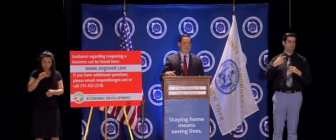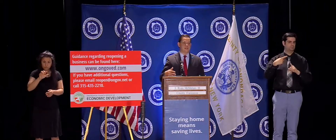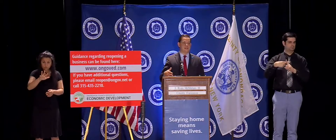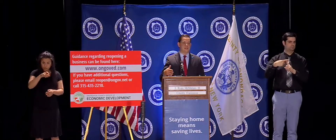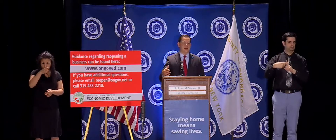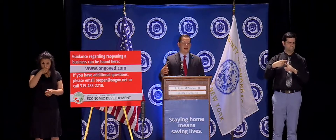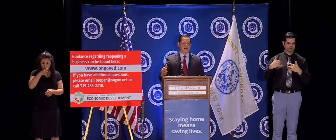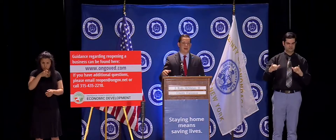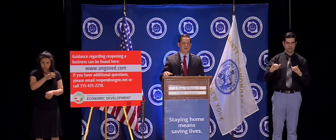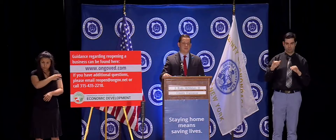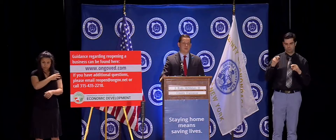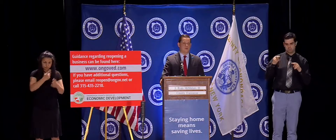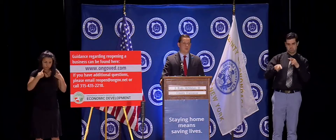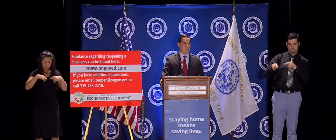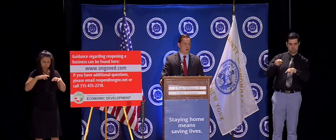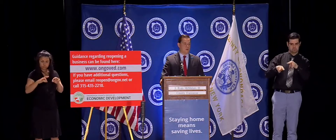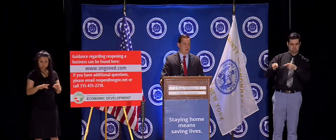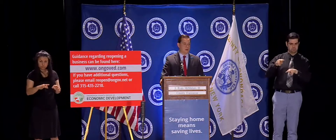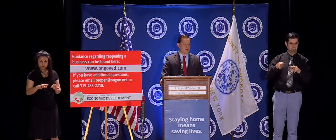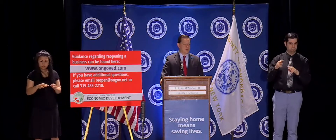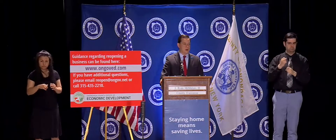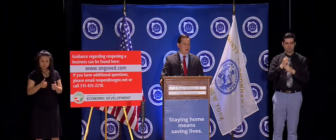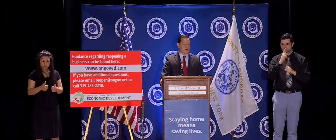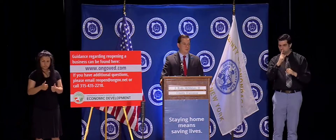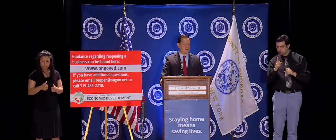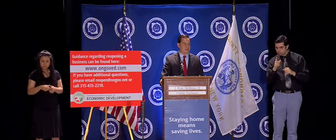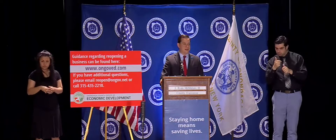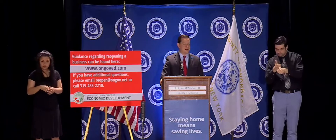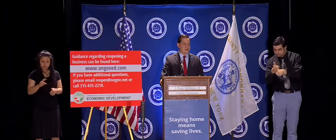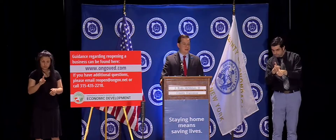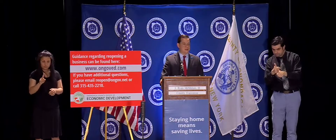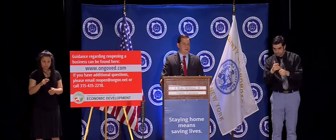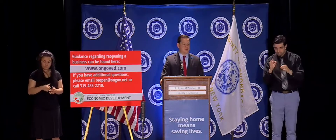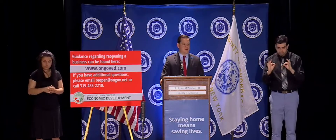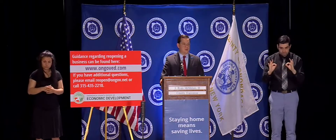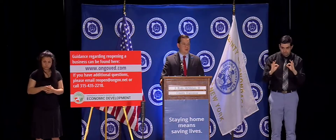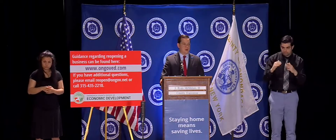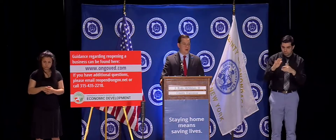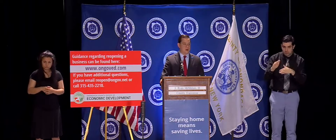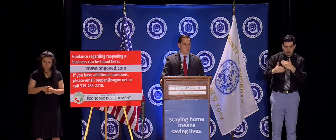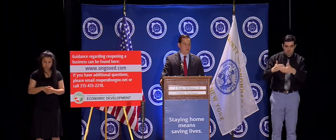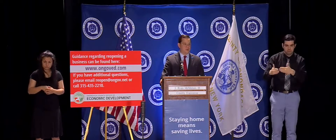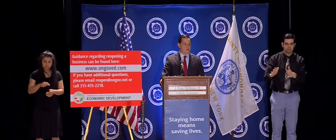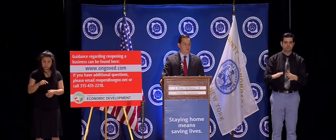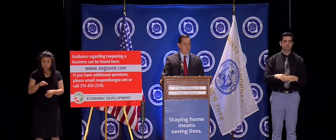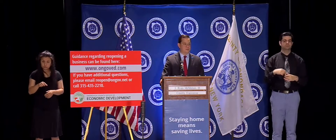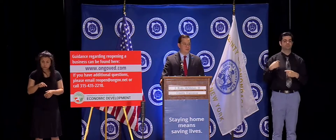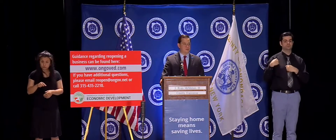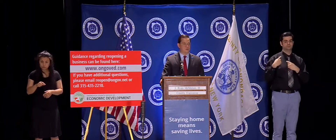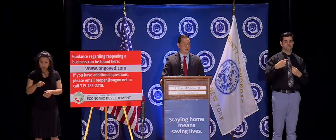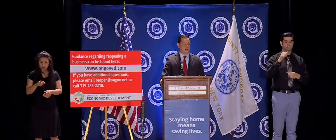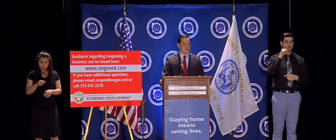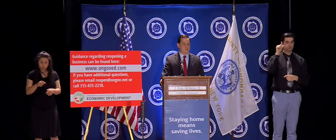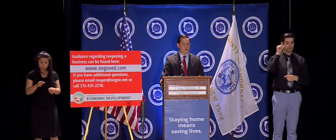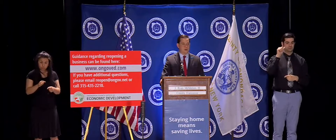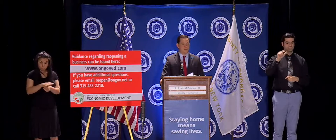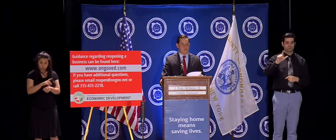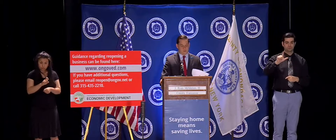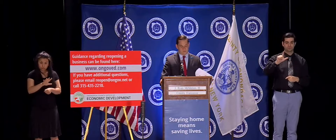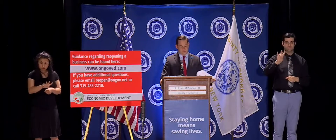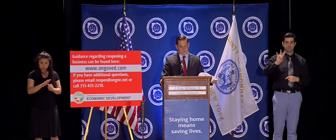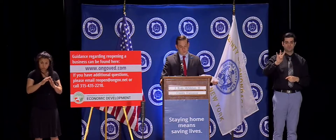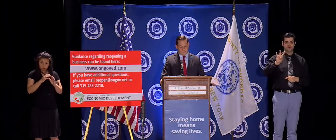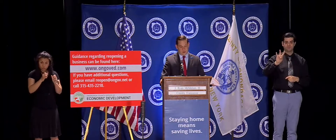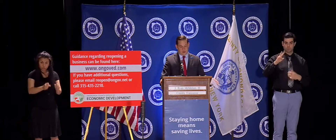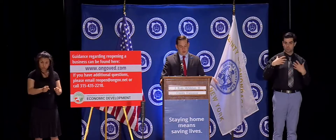the CDC guidelines for recovery, meaning 10 days of improvements with symptoms and 3 days of no